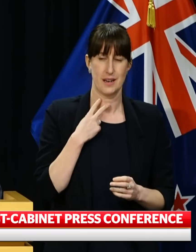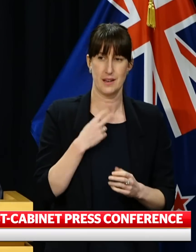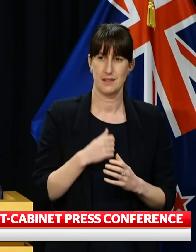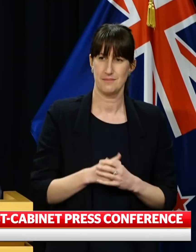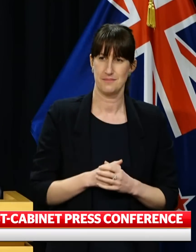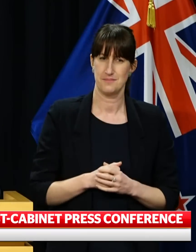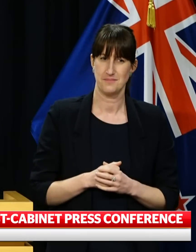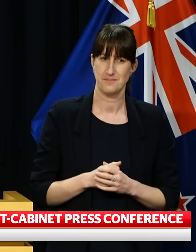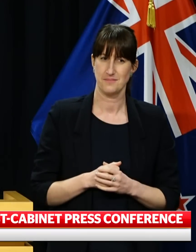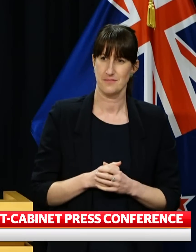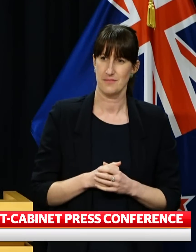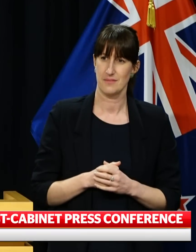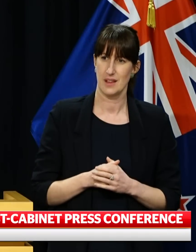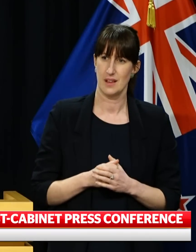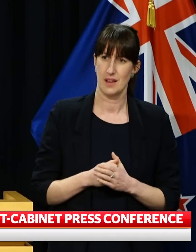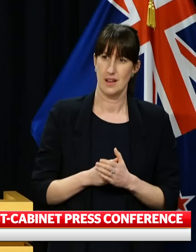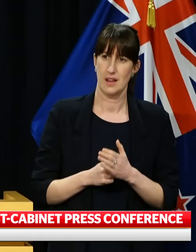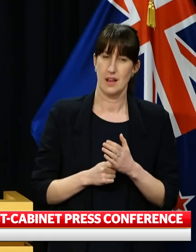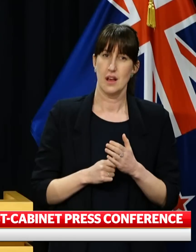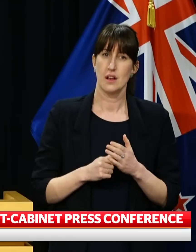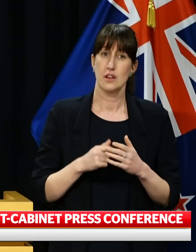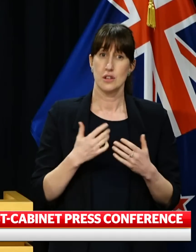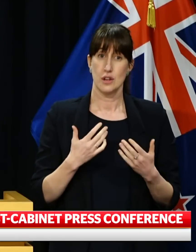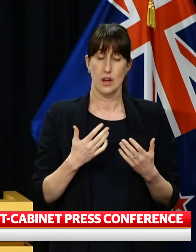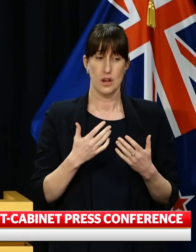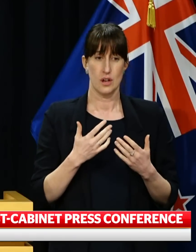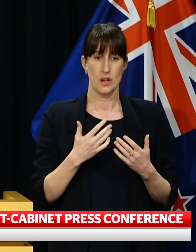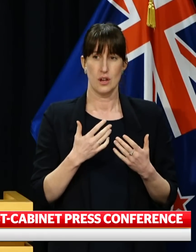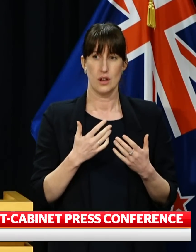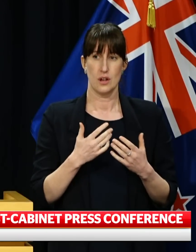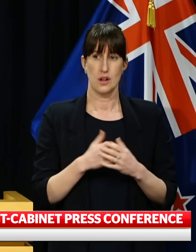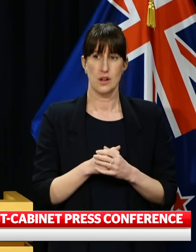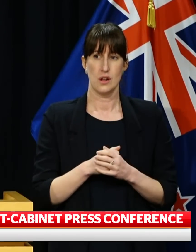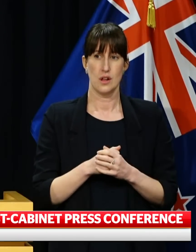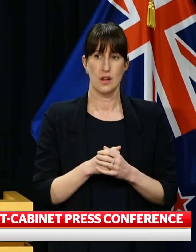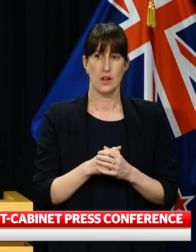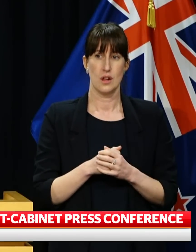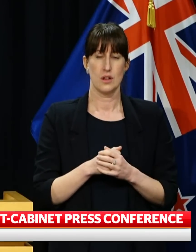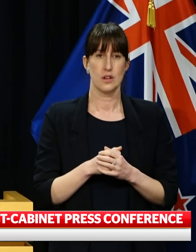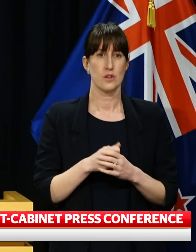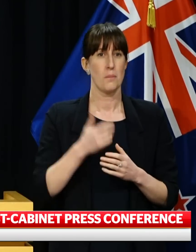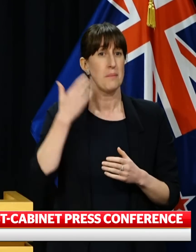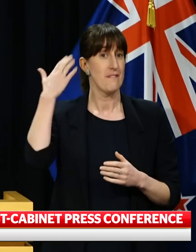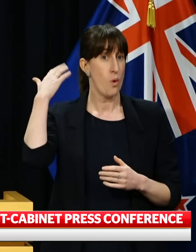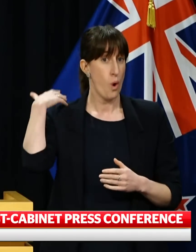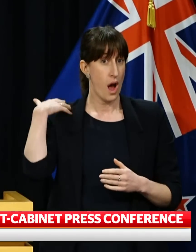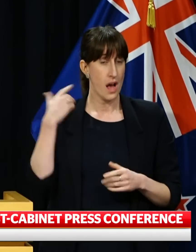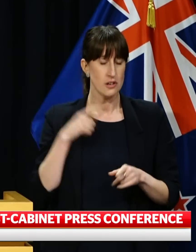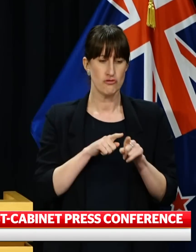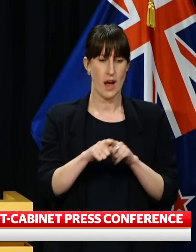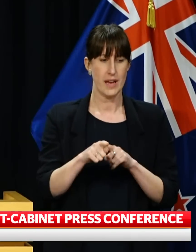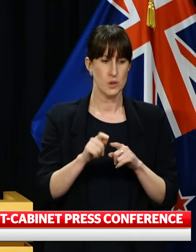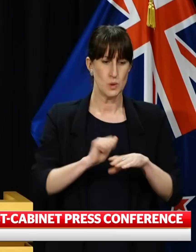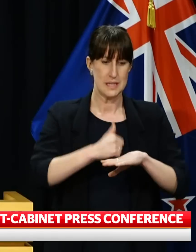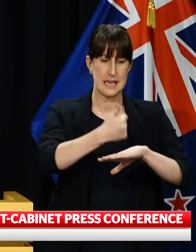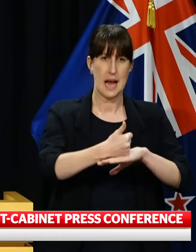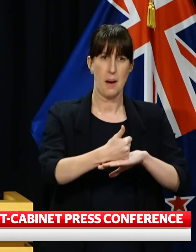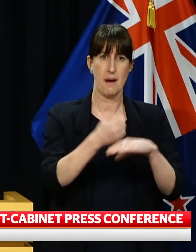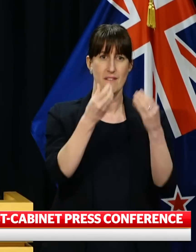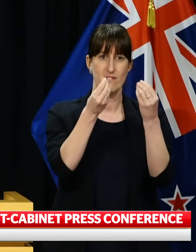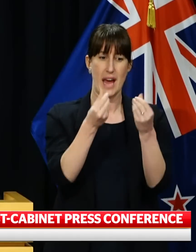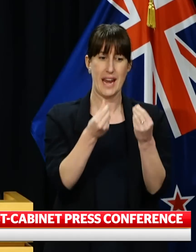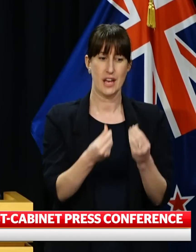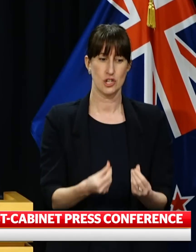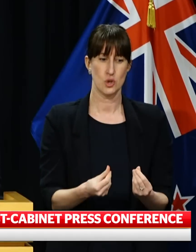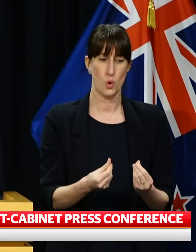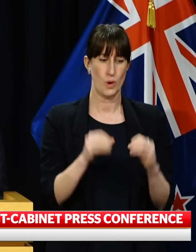wedge? What was the reason why financial literacy didn't work to implement it in schools the first time? So what was that?